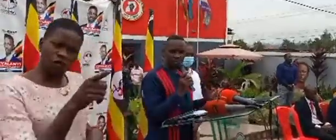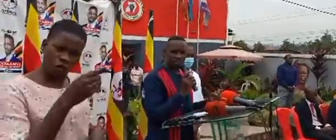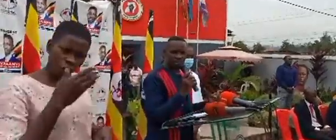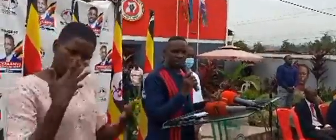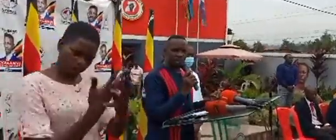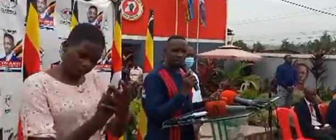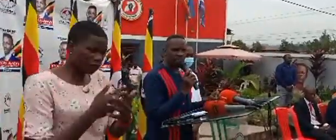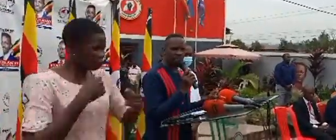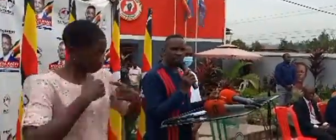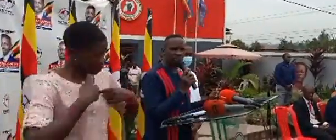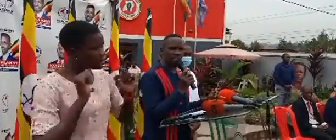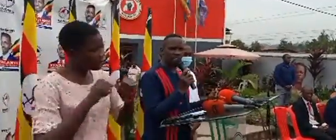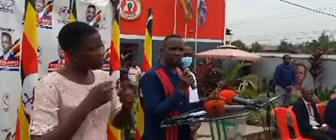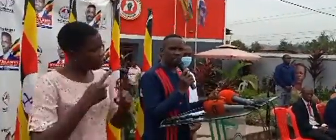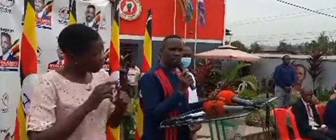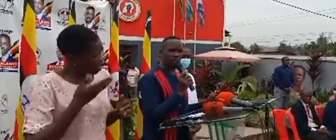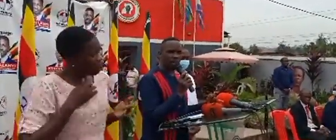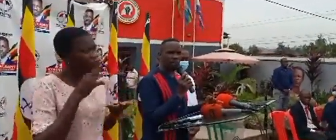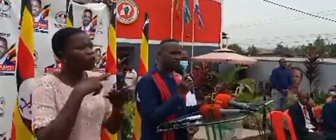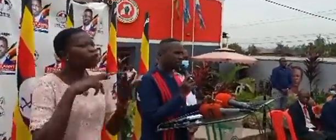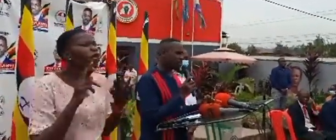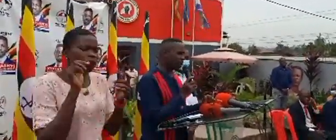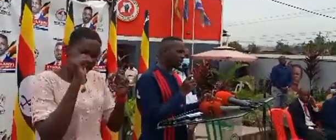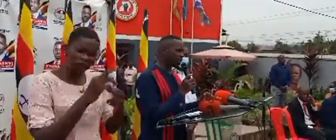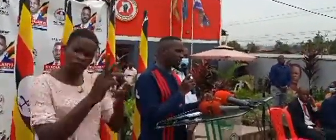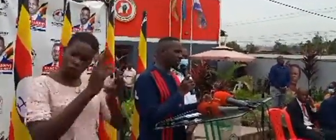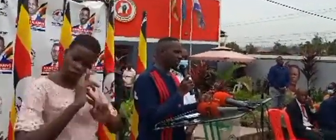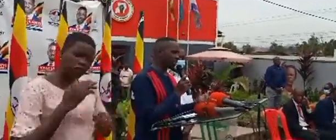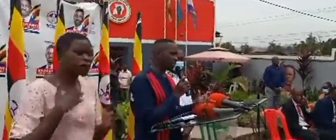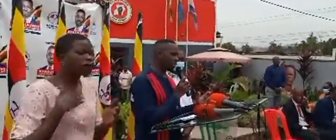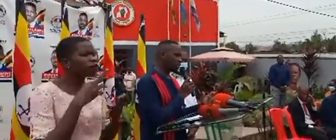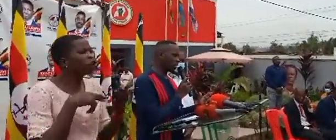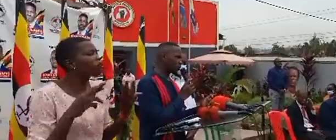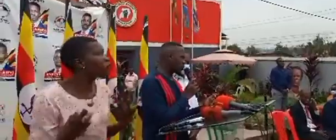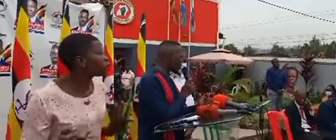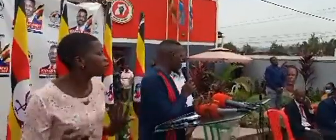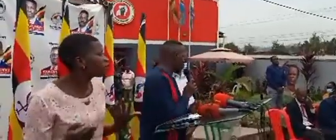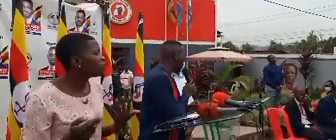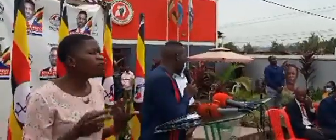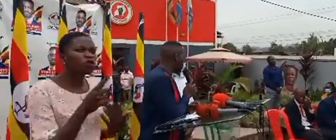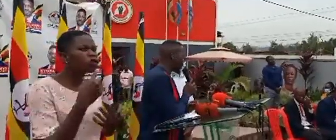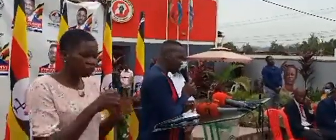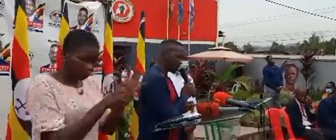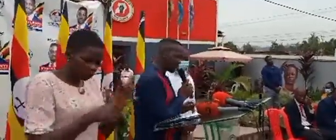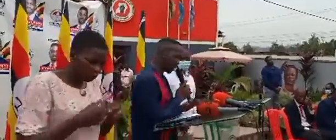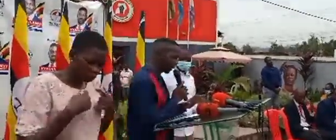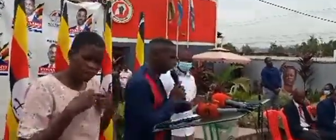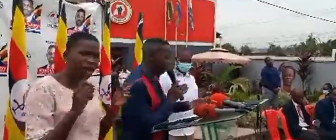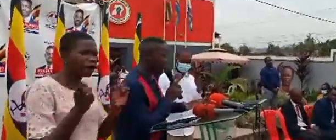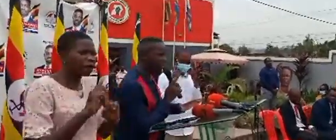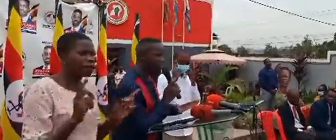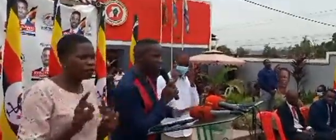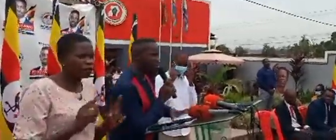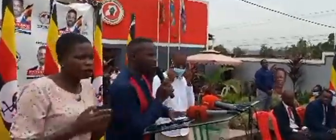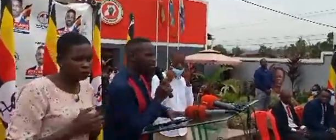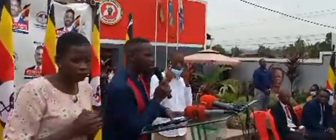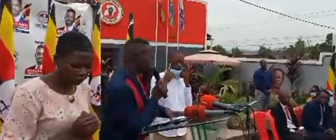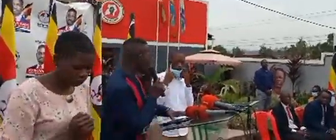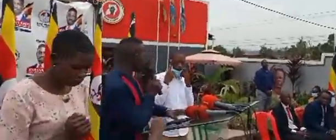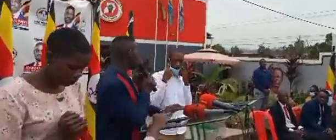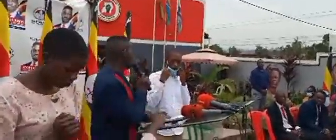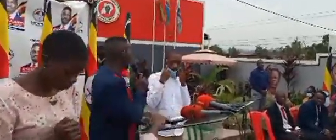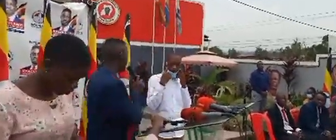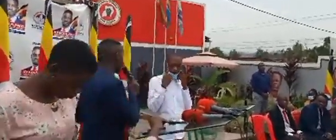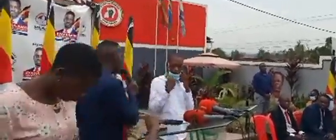rights rights ezirina okuweebwa ekitiibwa si kyekiri ekitale. So Neto mutakiite mubiri agenda tuyitiramu